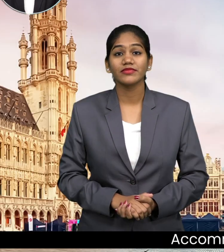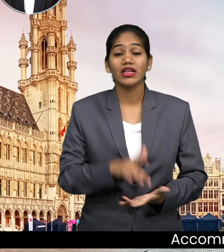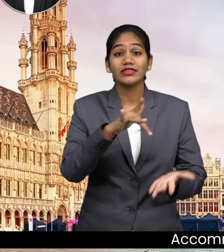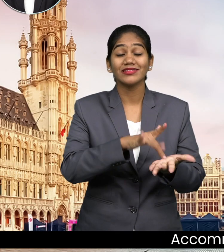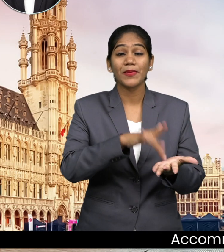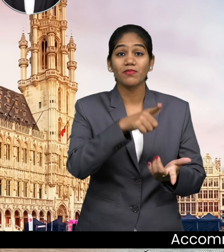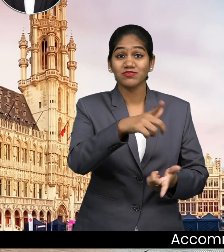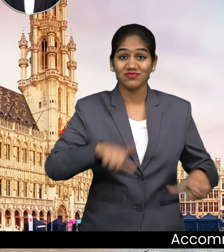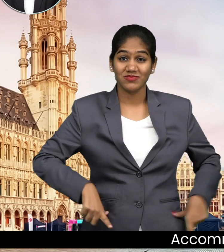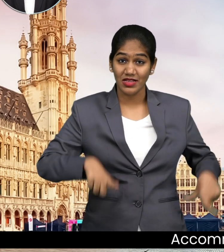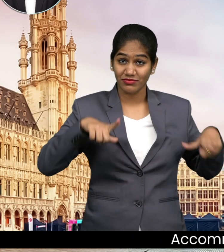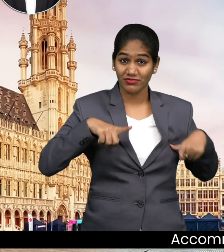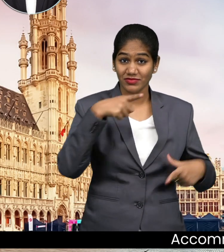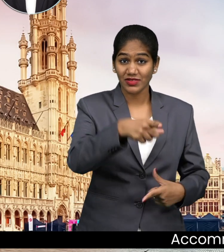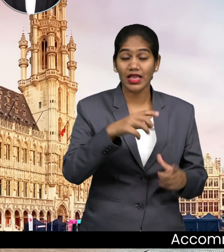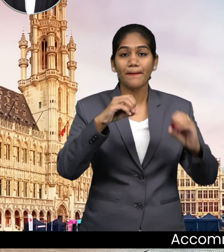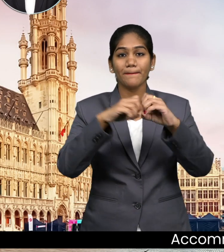Accommodation in Belgium.